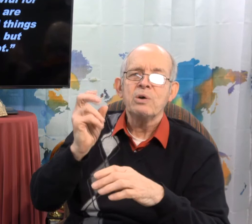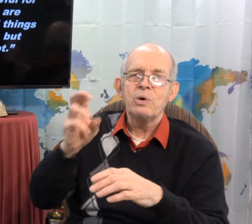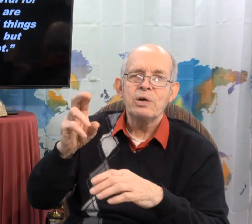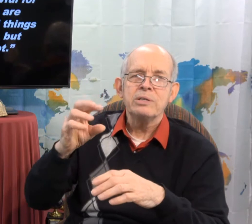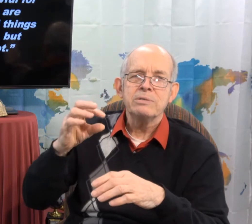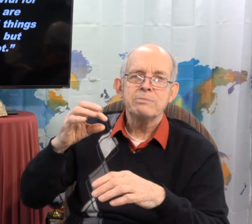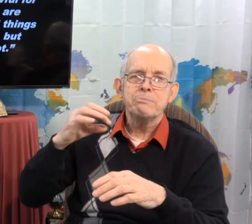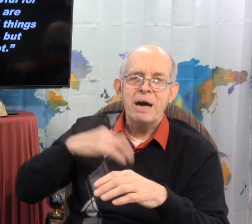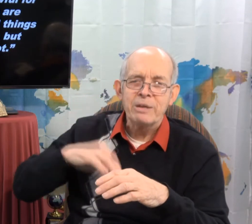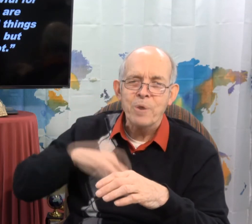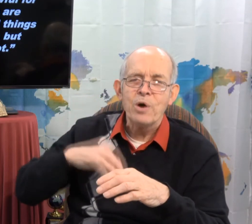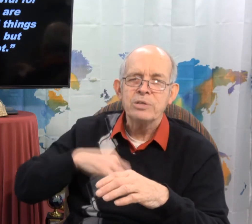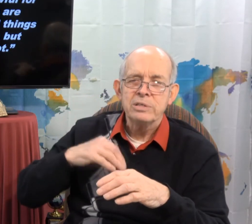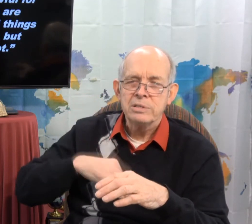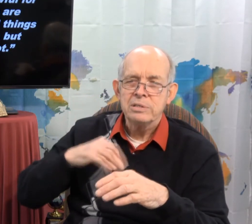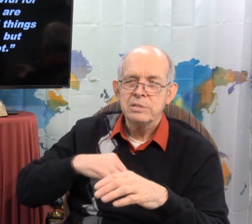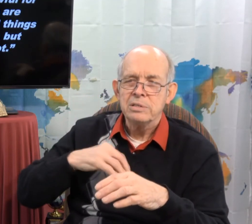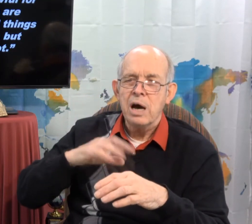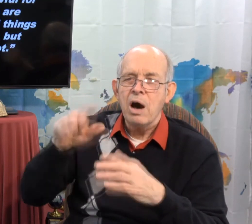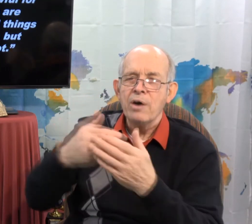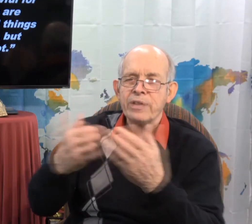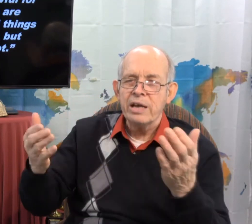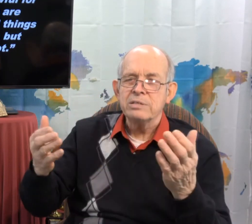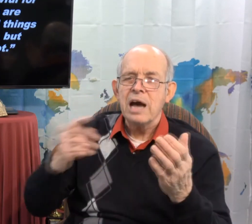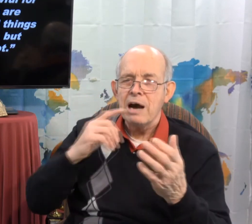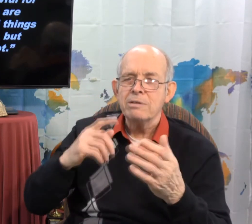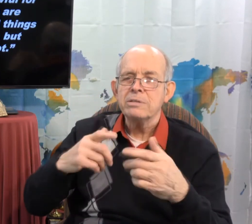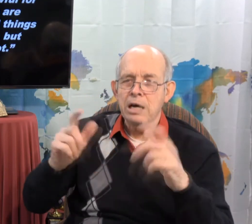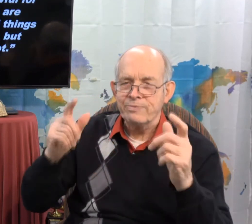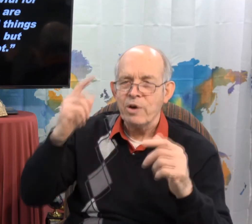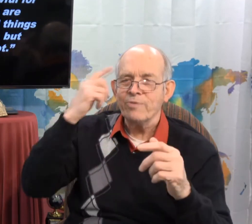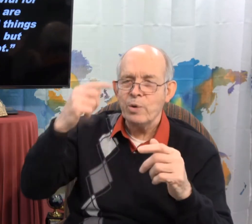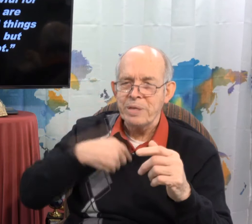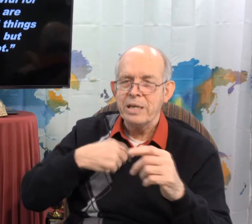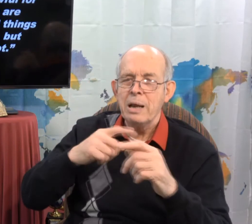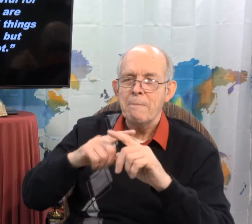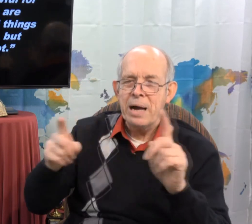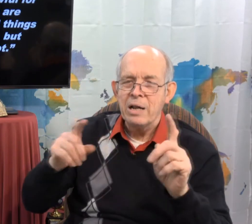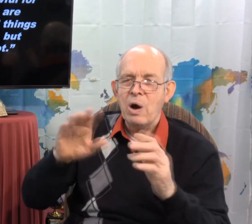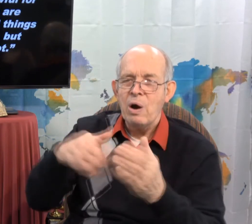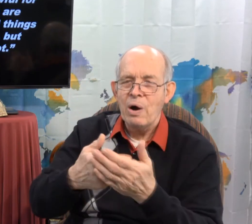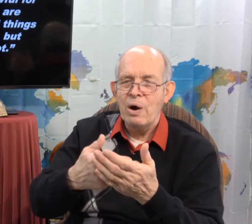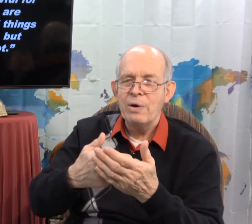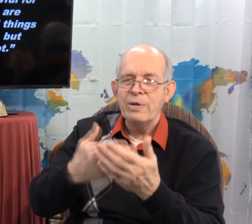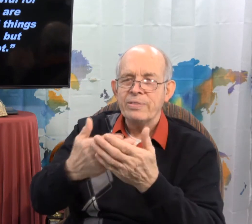or valuable. All things are not for me, but all